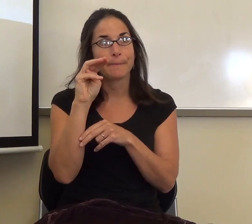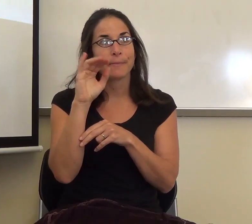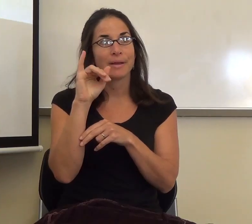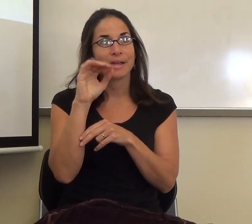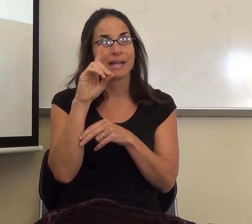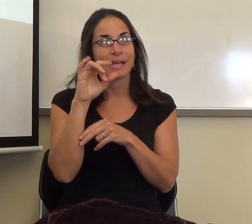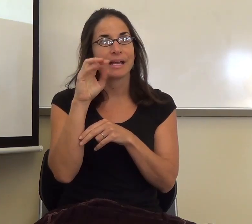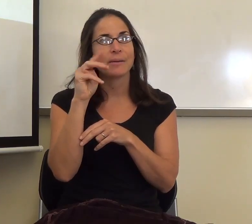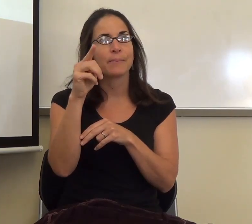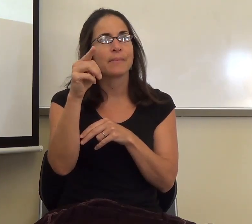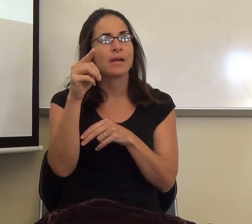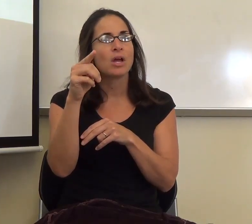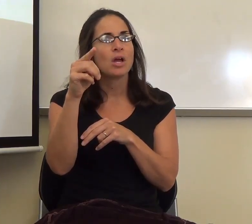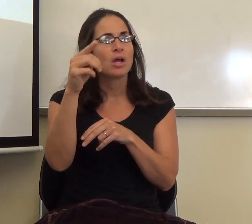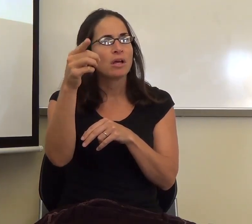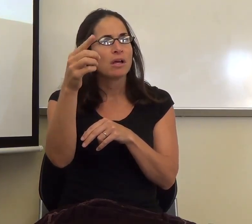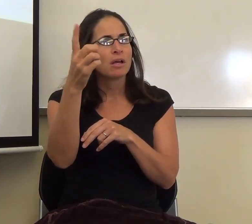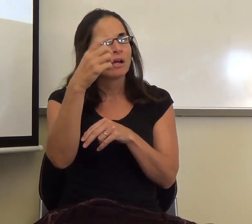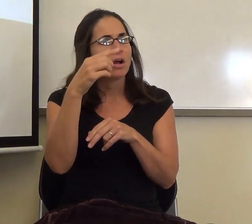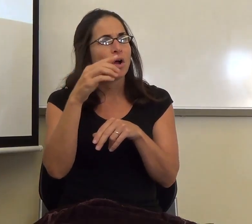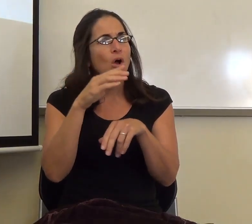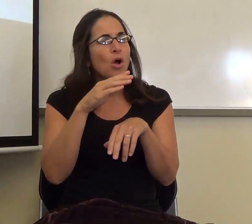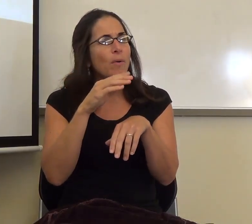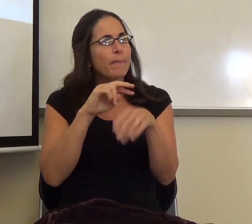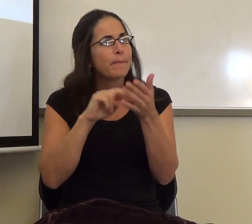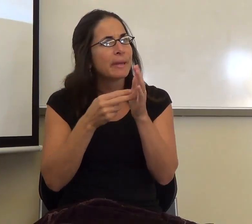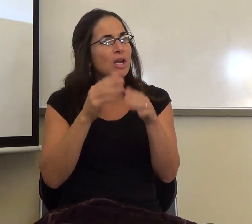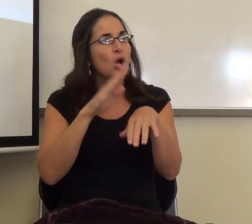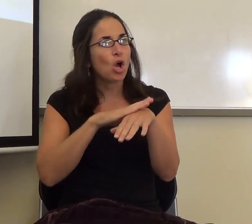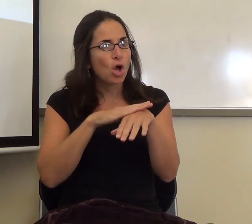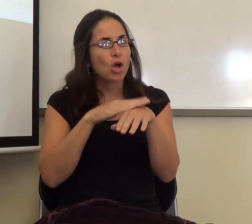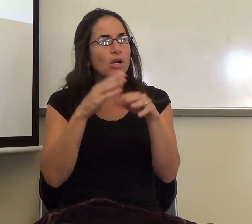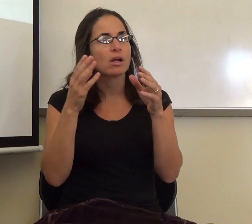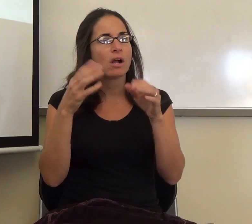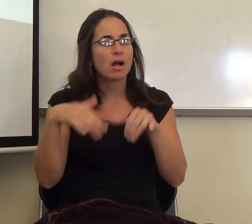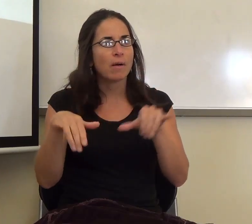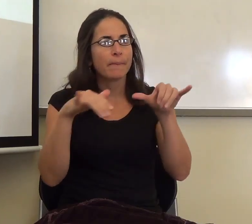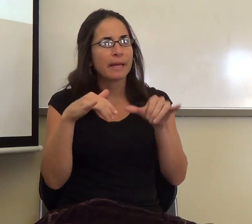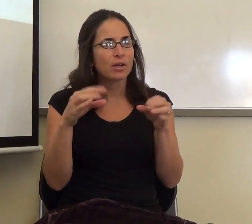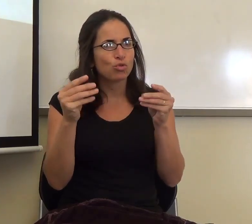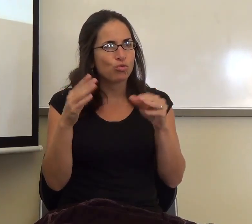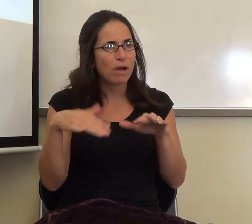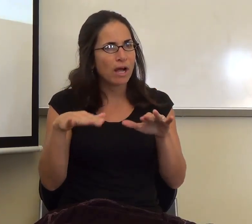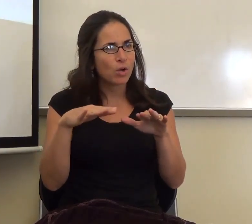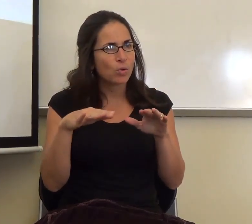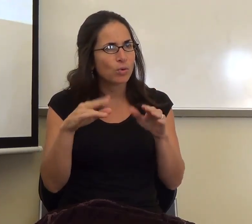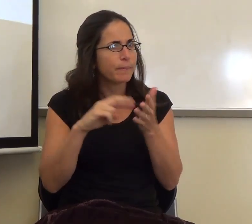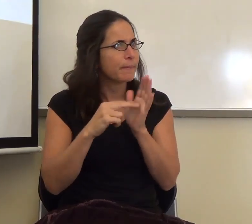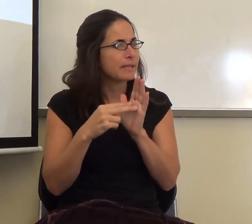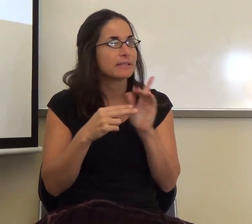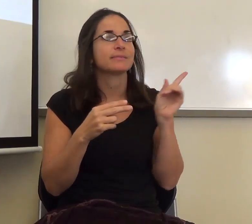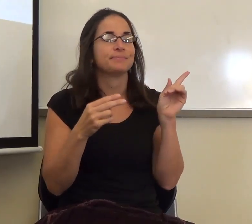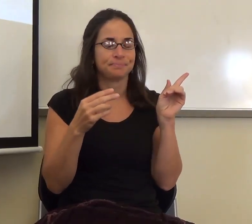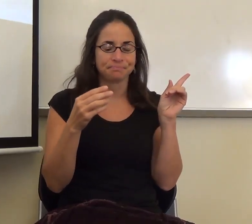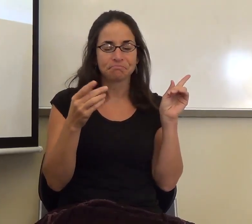on common grounds, is that? on common ground, right, yeah. Like So, same level. yeah, if you say, well, we're having an argument in